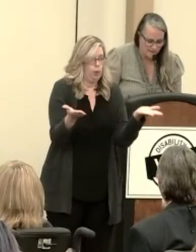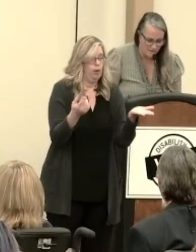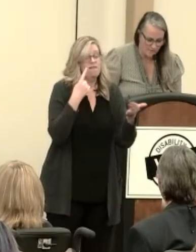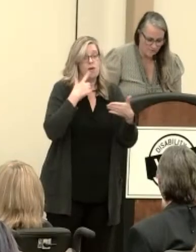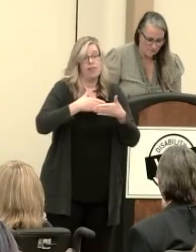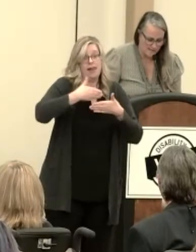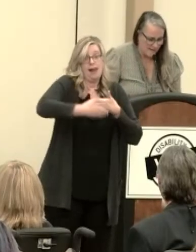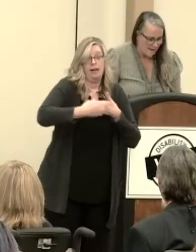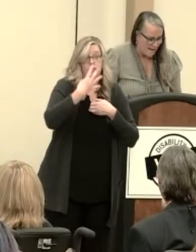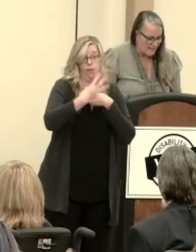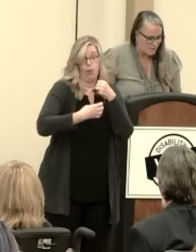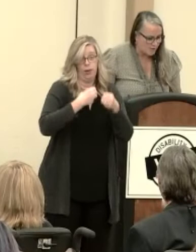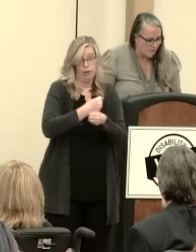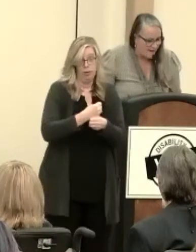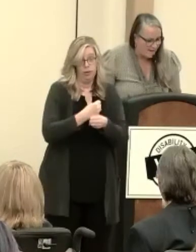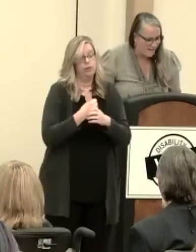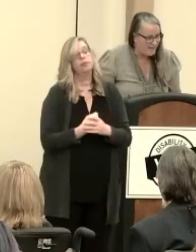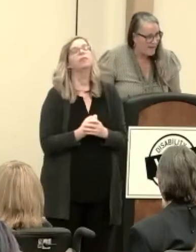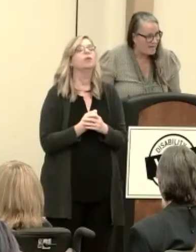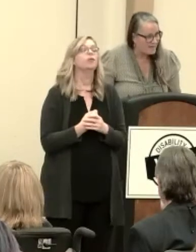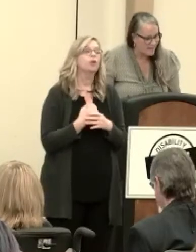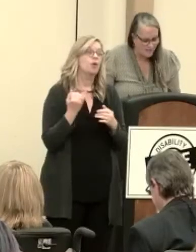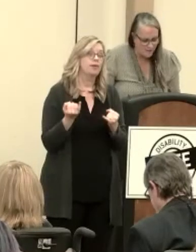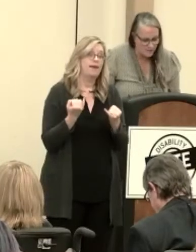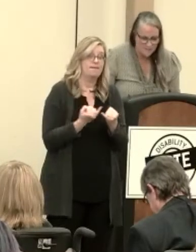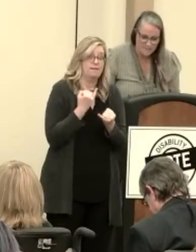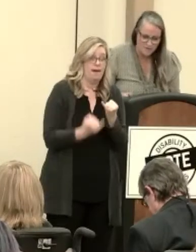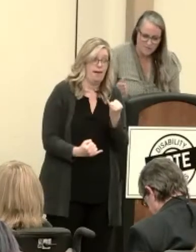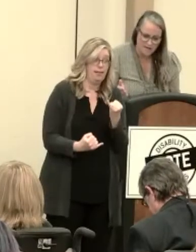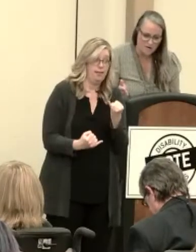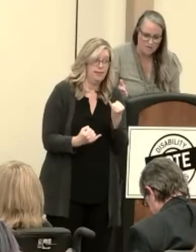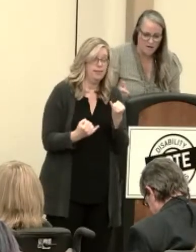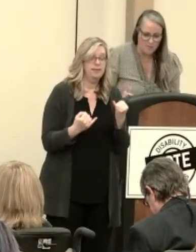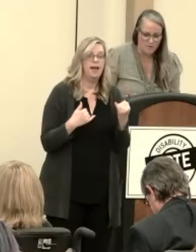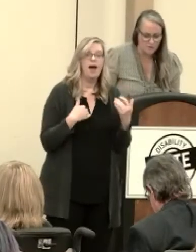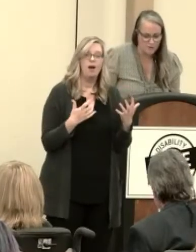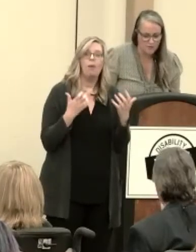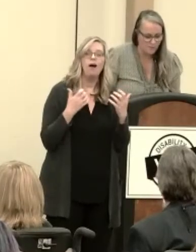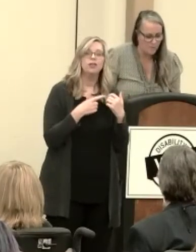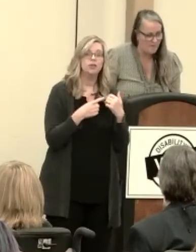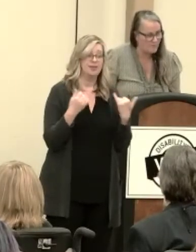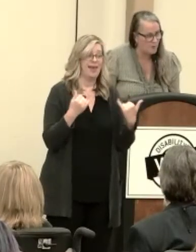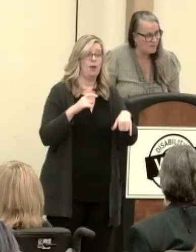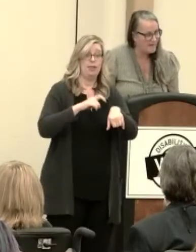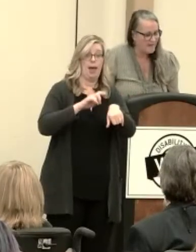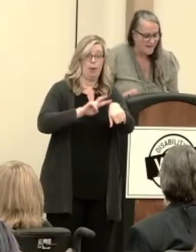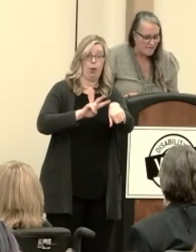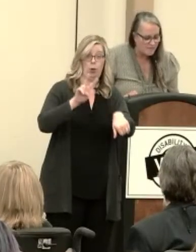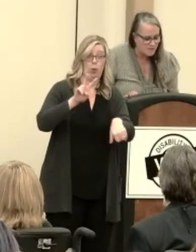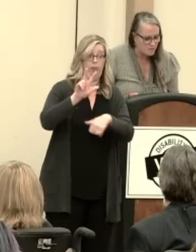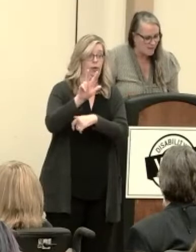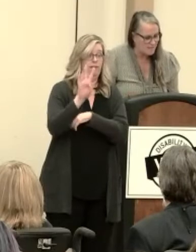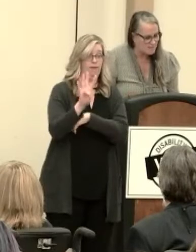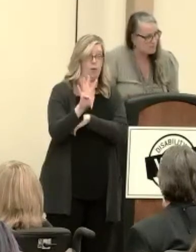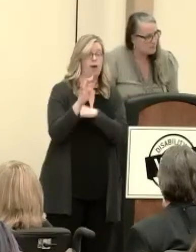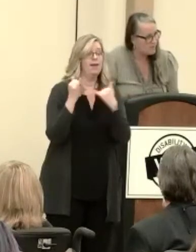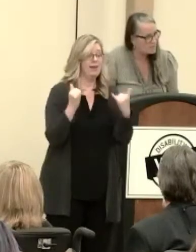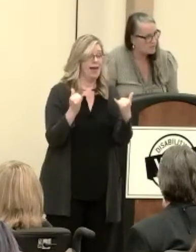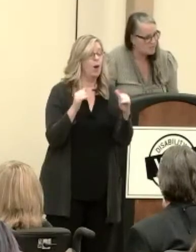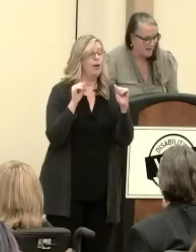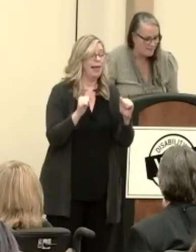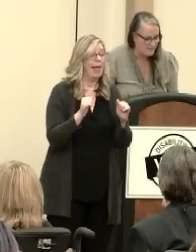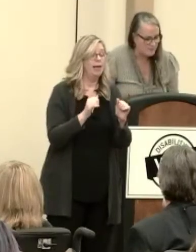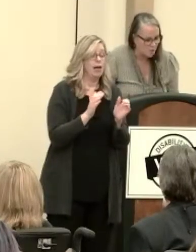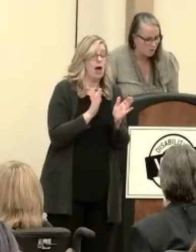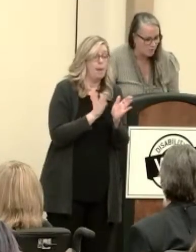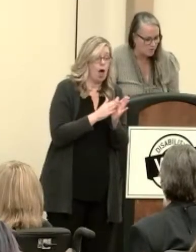4 years. And so finally, and I'd like you to, let's just take our time. We're at 2:34. We have a moment. Individual rounds of applause for